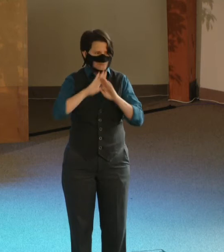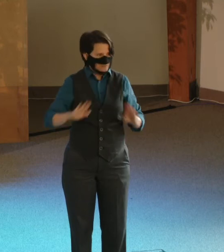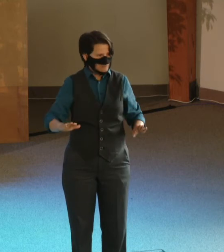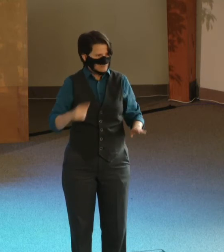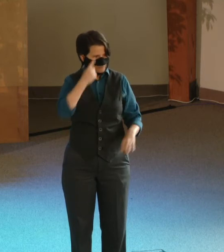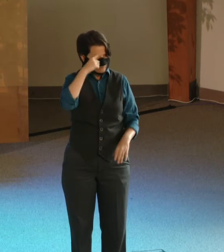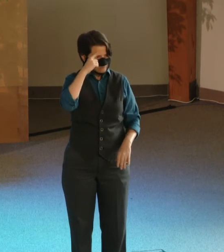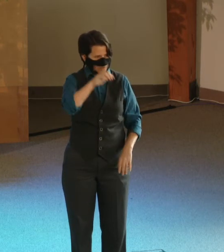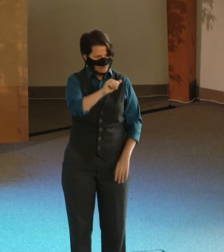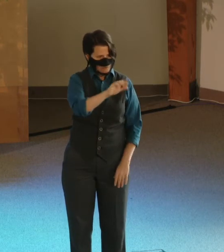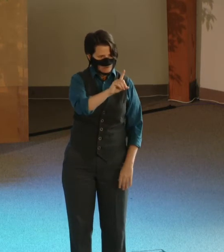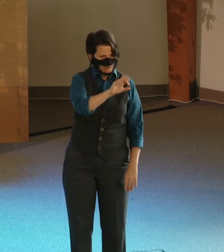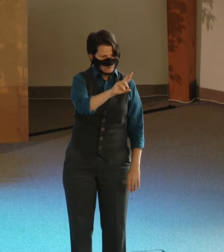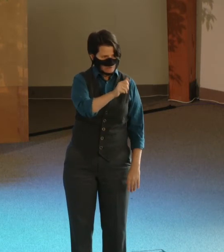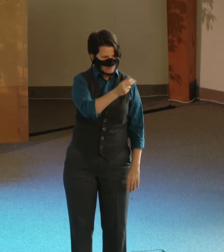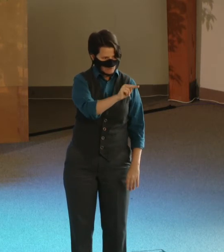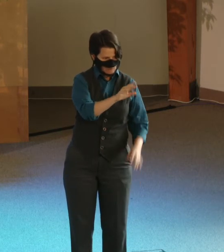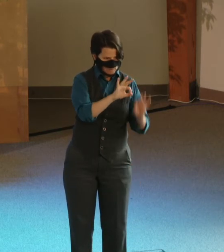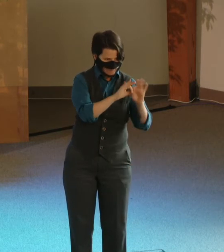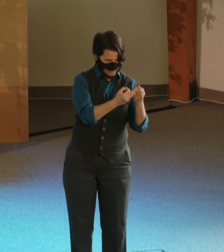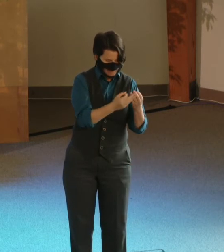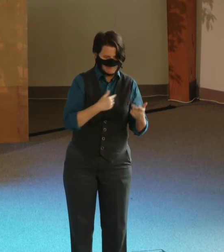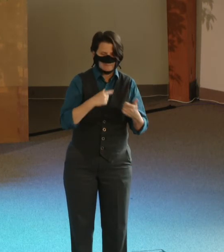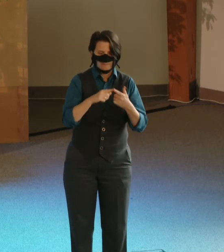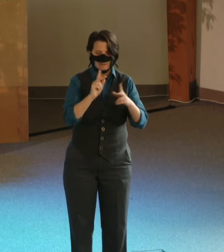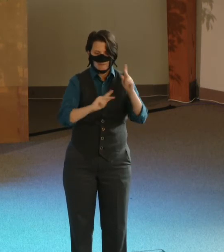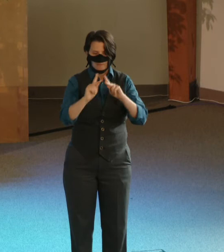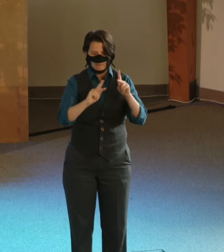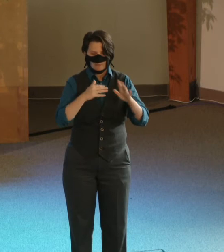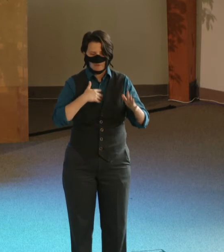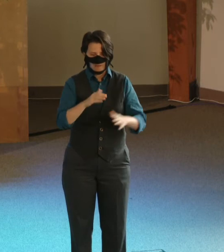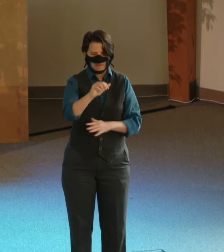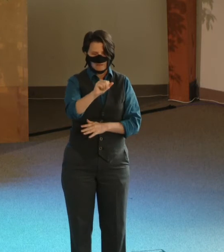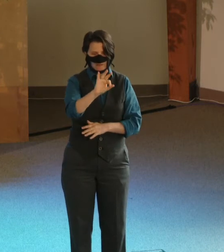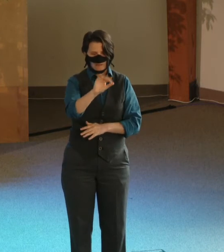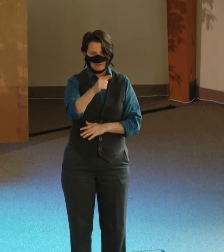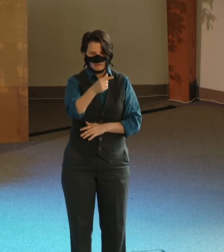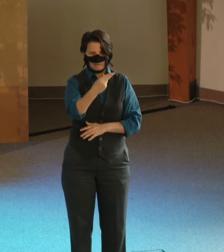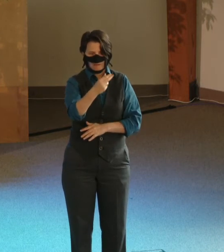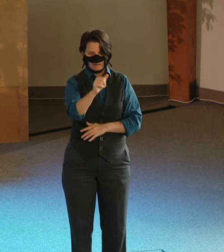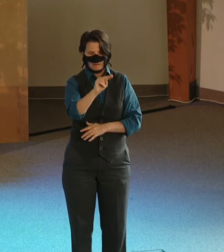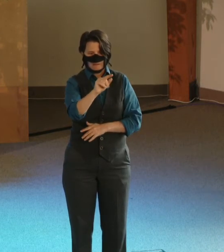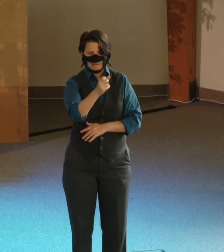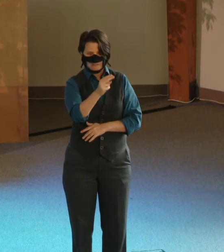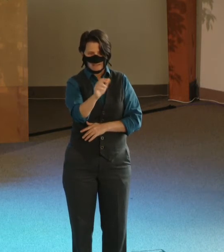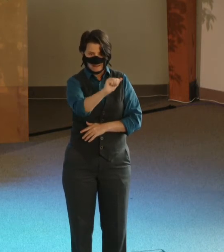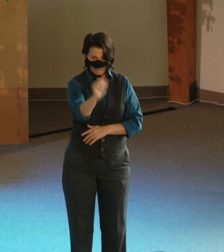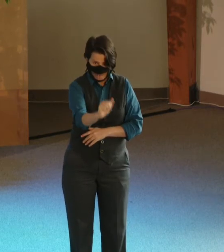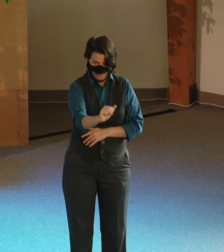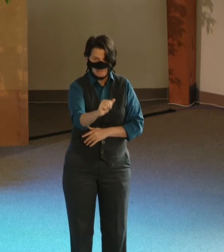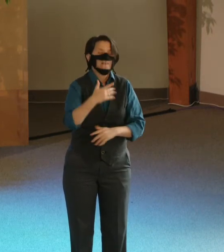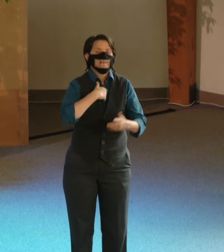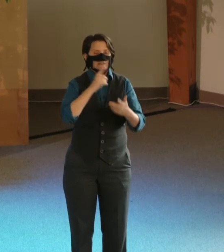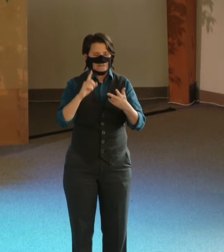family, for the people in Afghanistan that are undergoing what they're undergoing, and for the people that